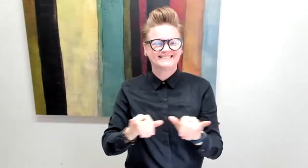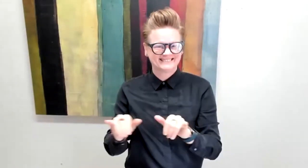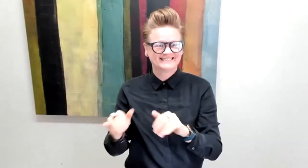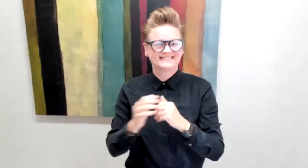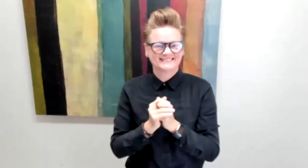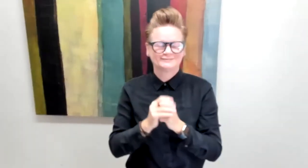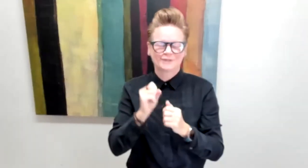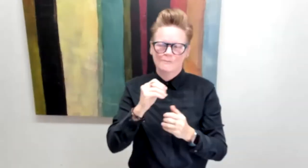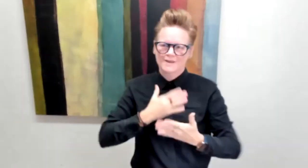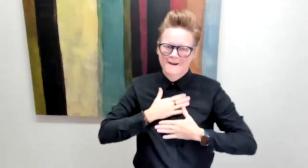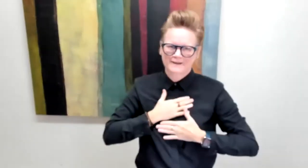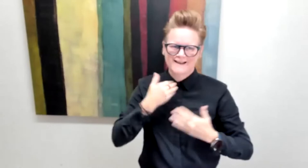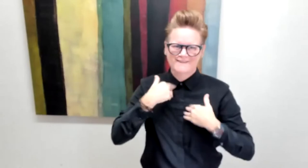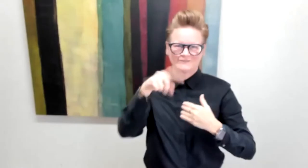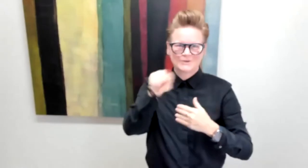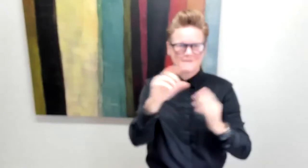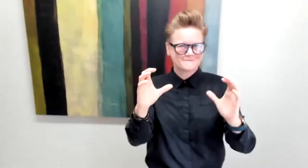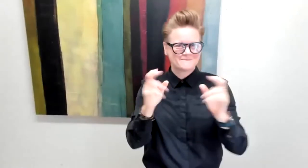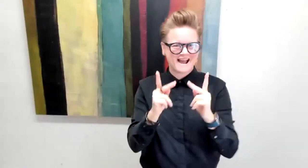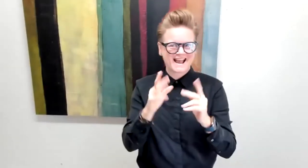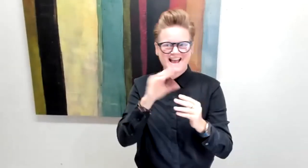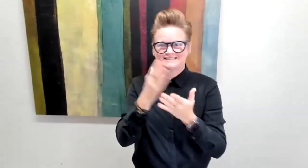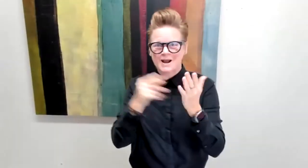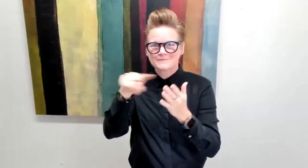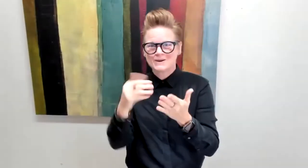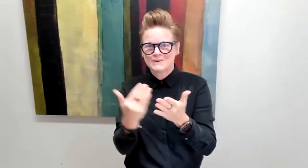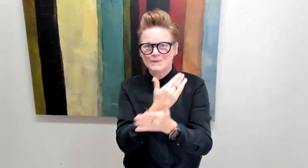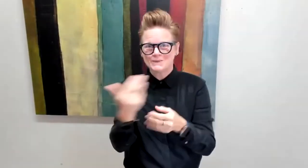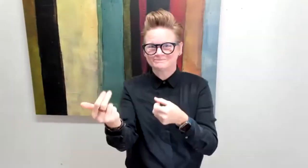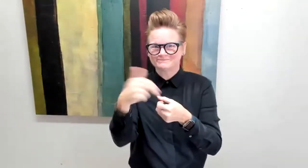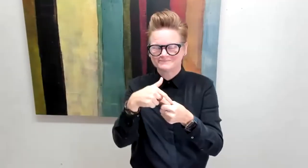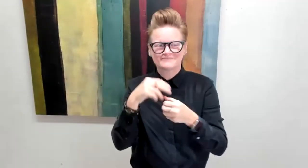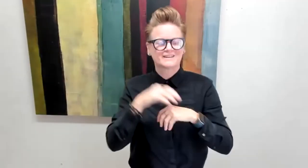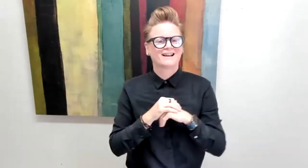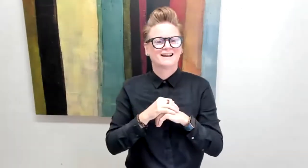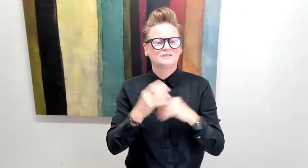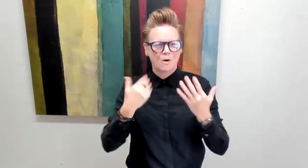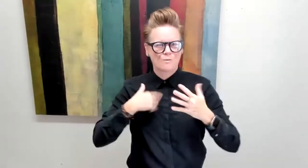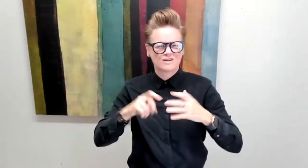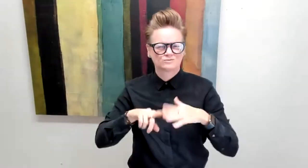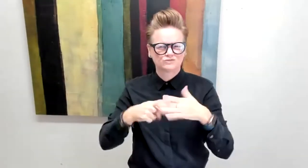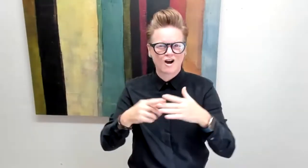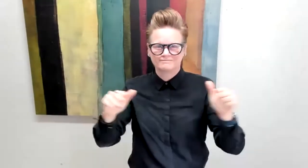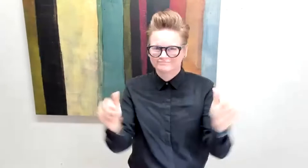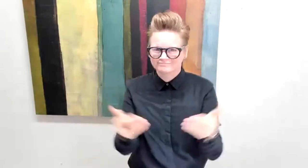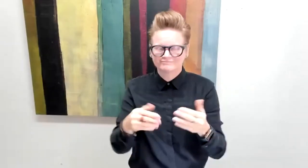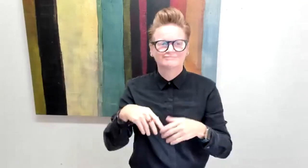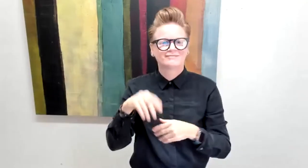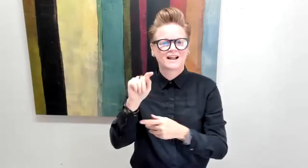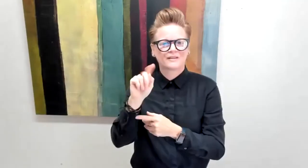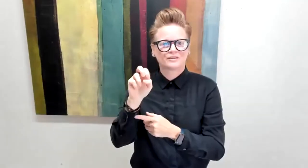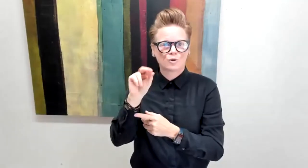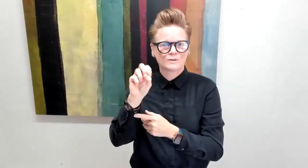schools. So it's nice that this is just really universal. I'm really glad to have everybody back and some new